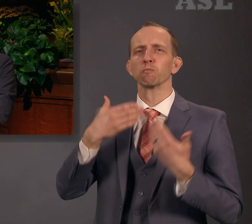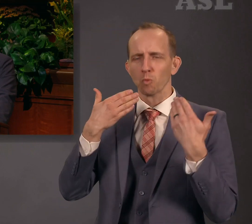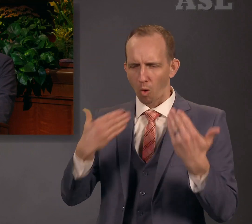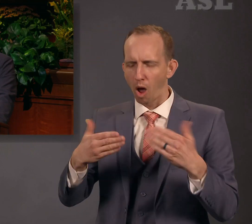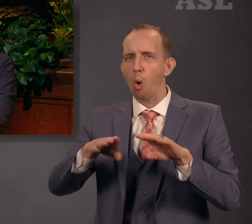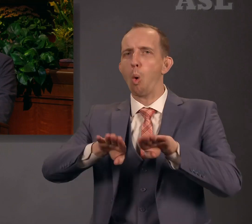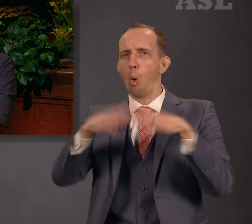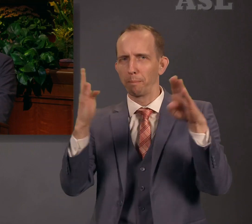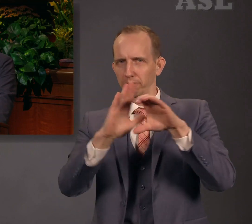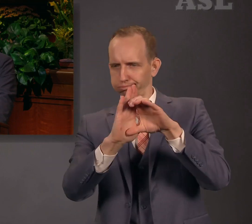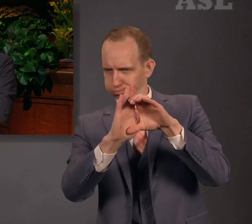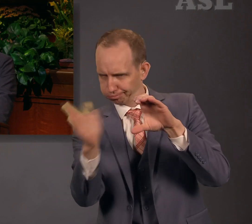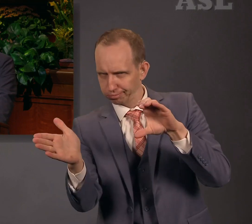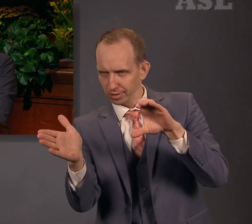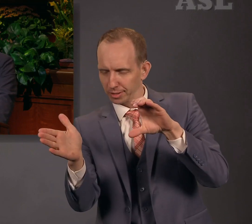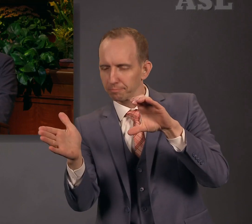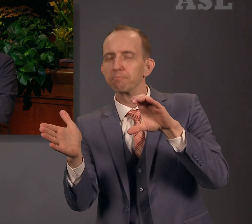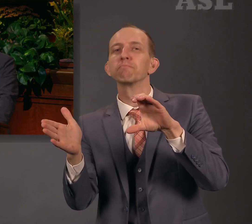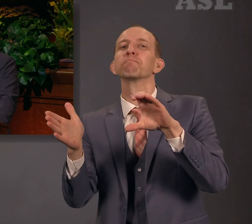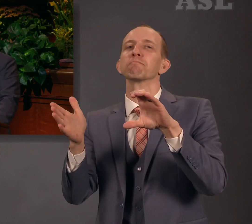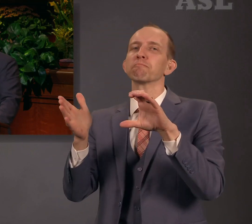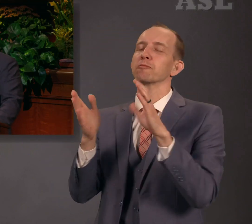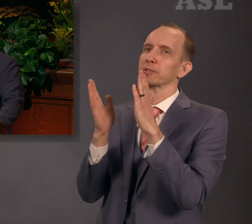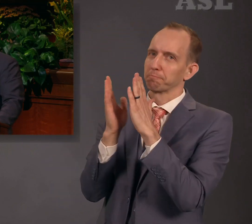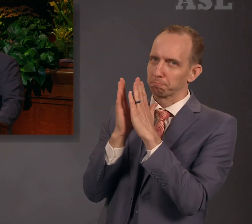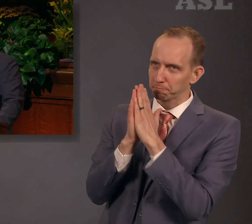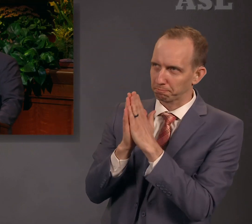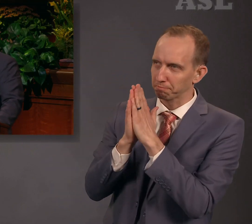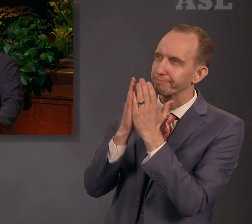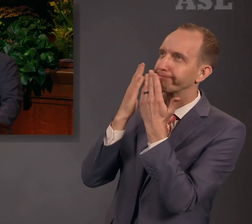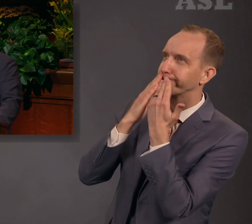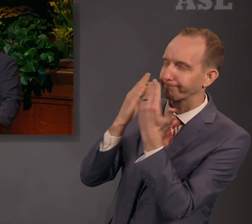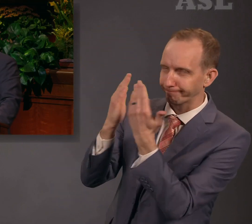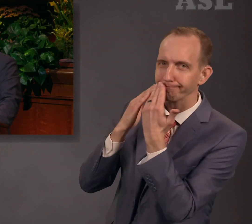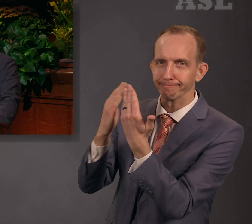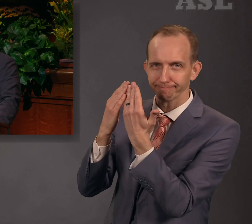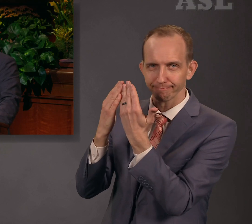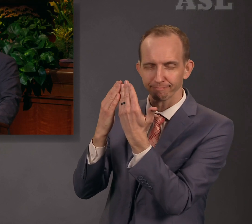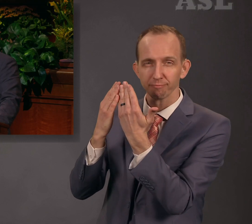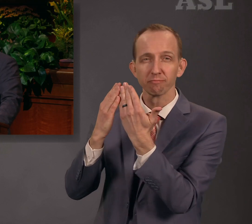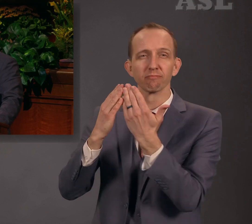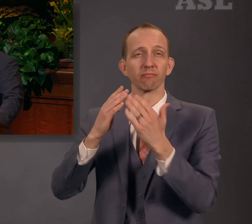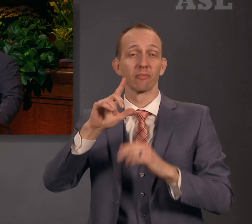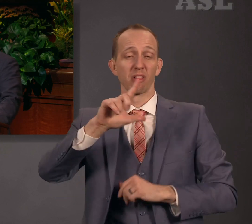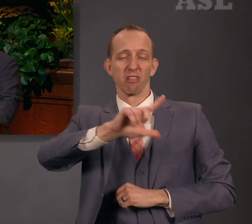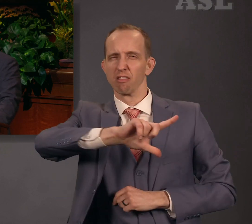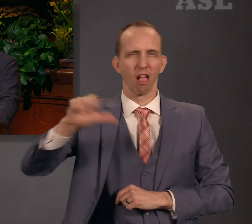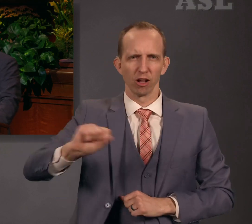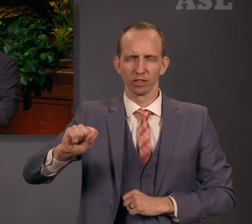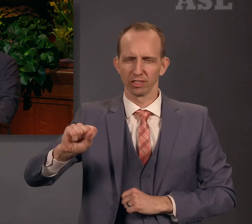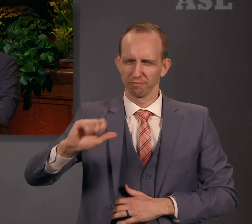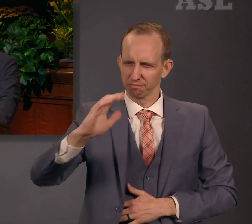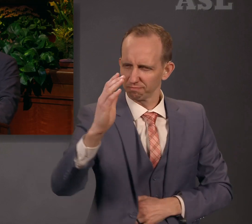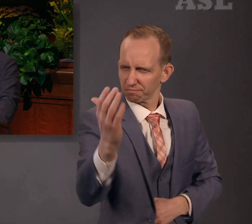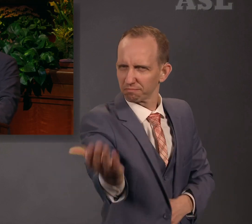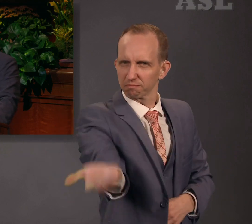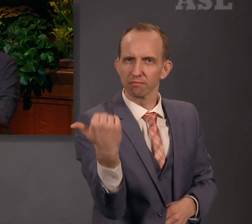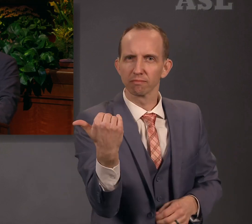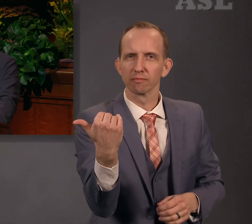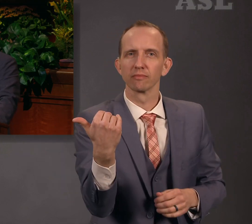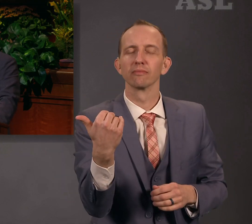stone." Then, after thanking his Father, he cried with a loud voice, "Lazarus, come